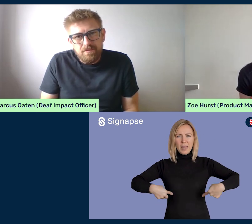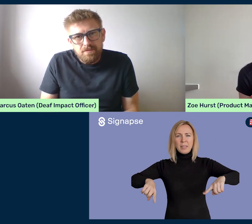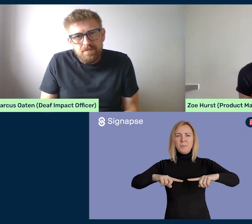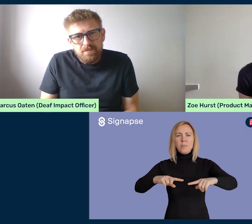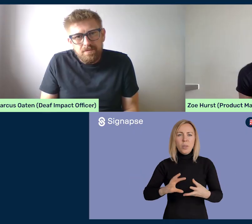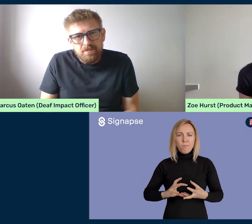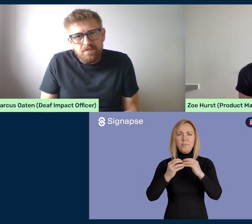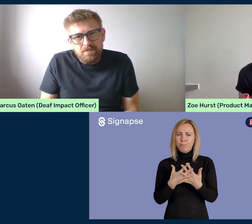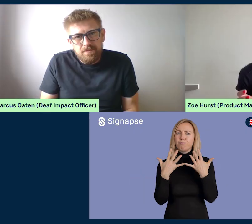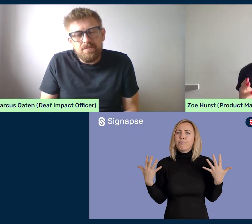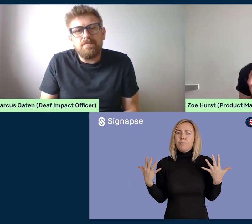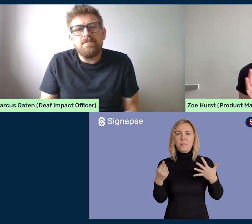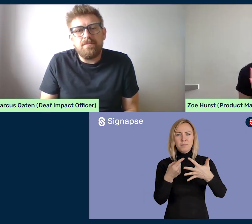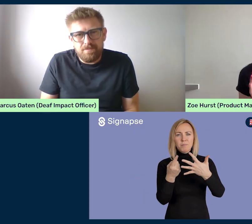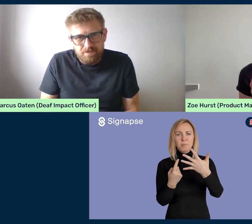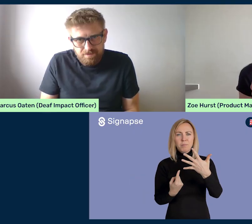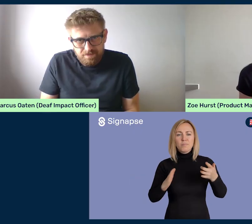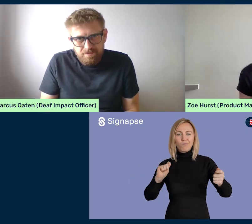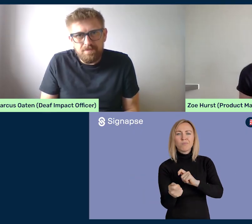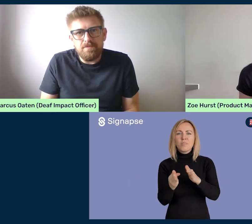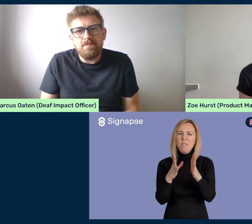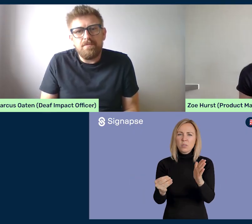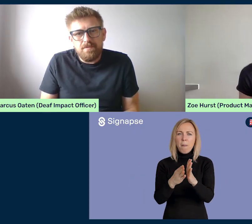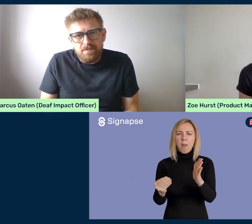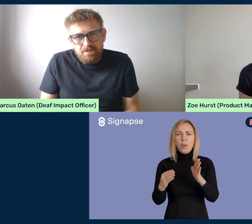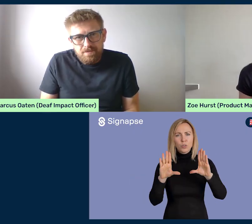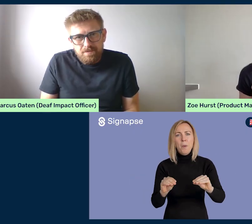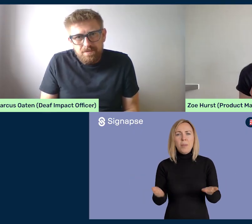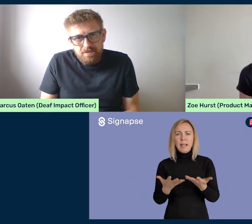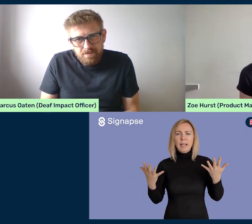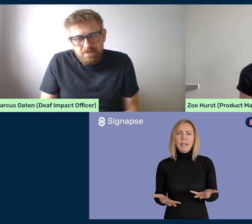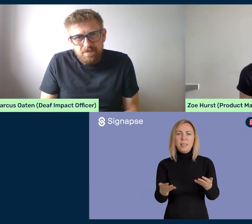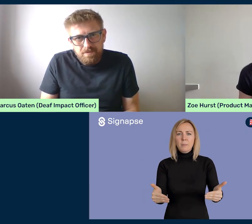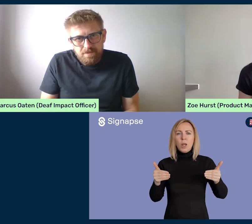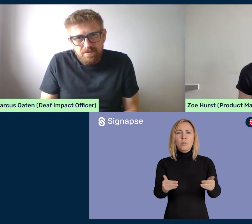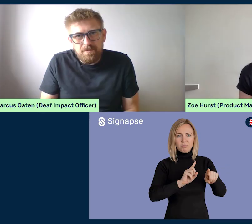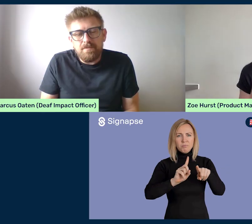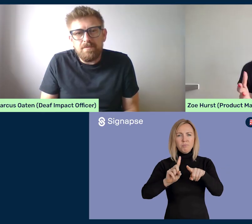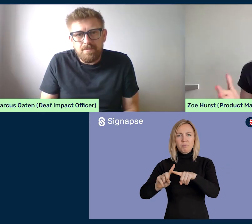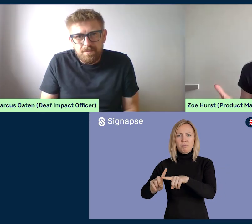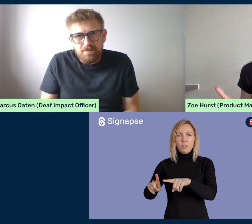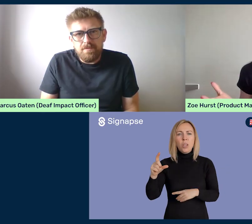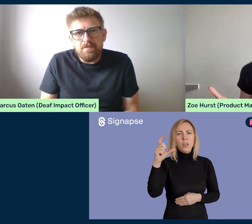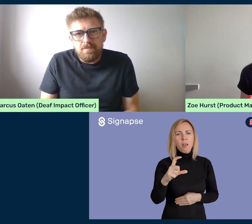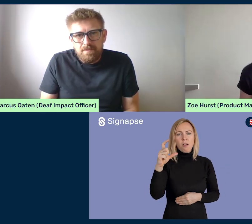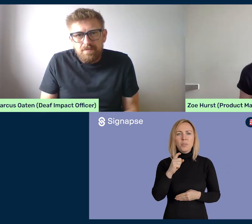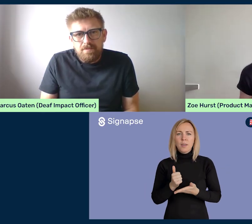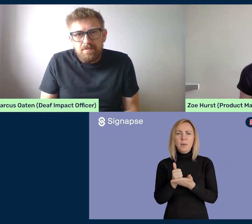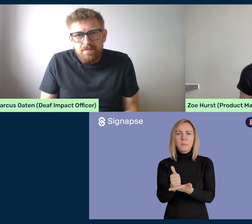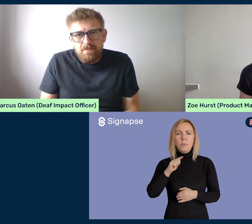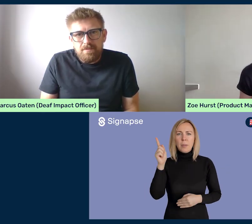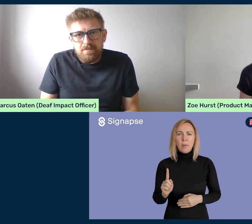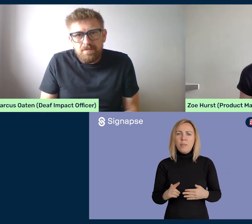play, rewind, different colors that might be helpful for individuals, that those all came from our